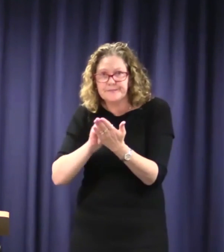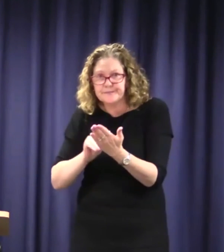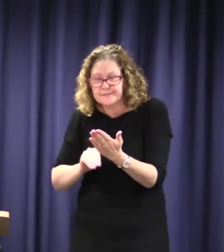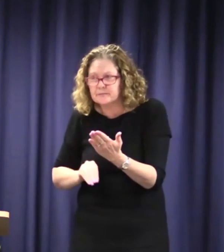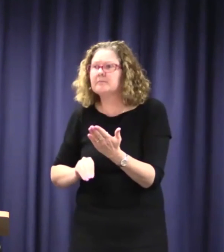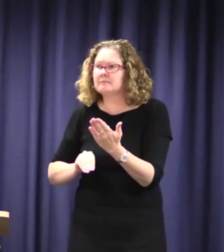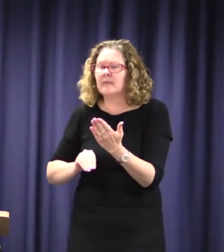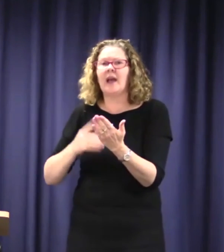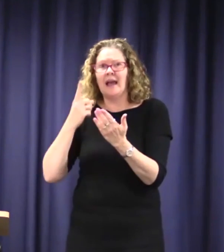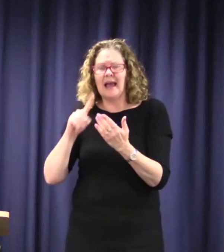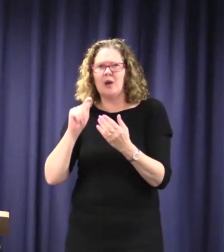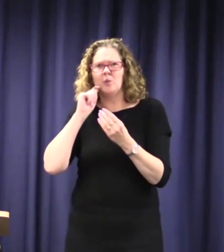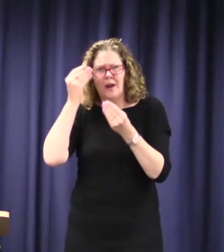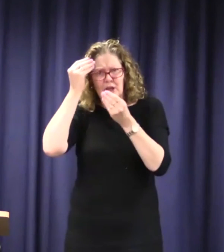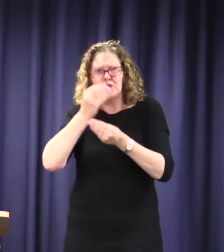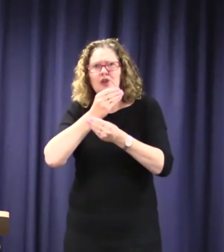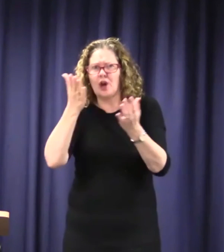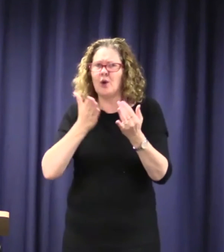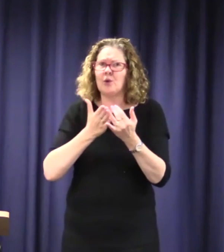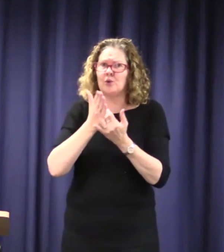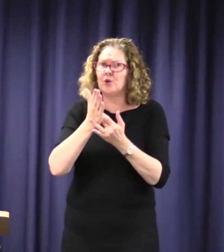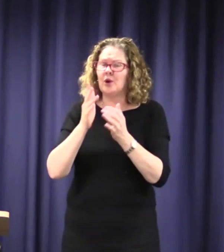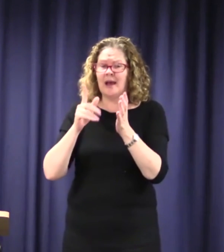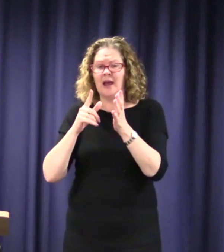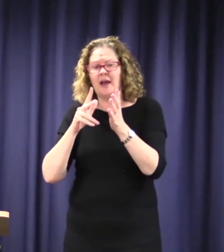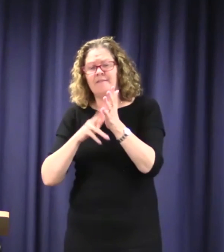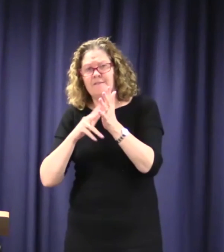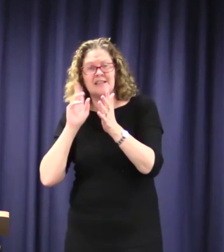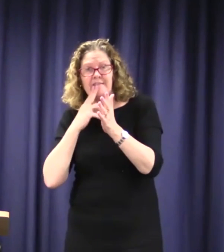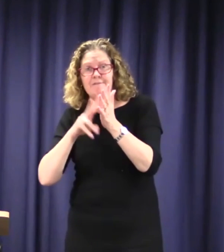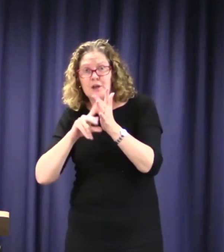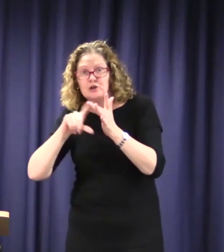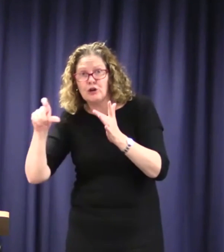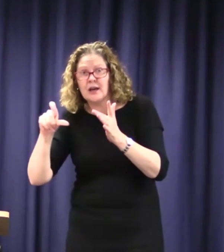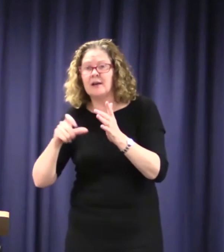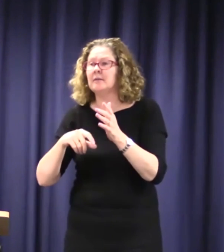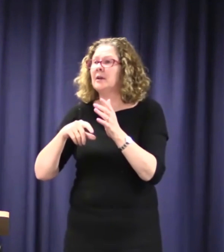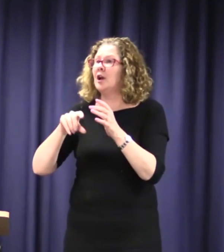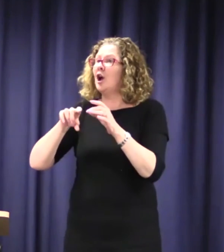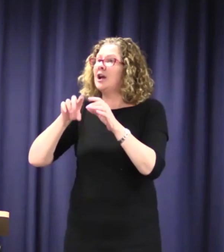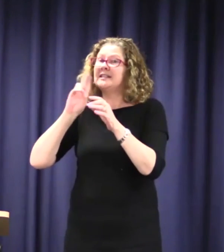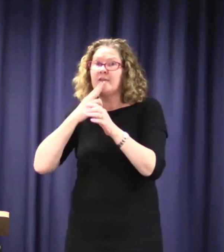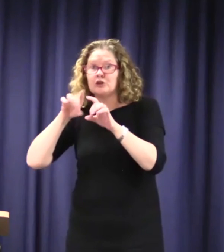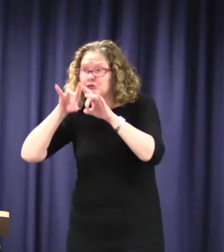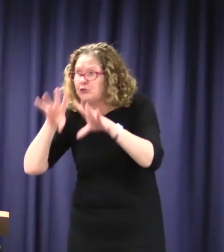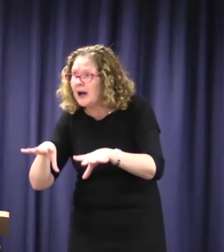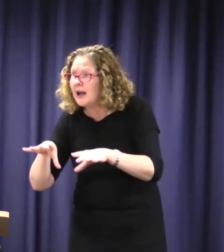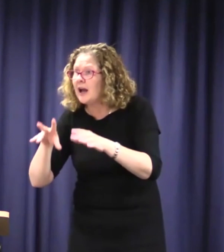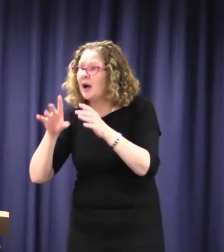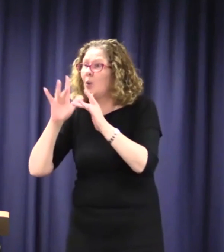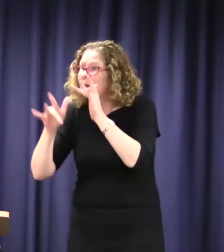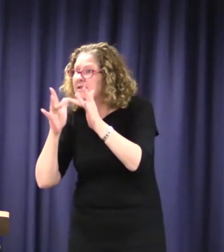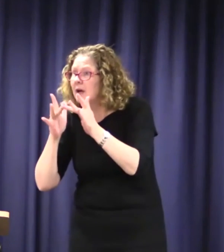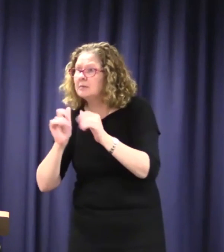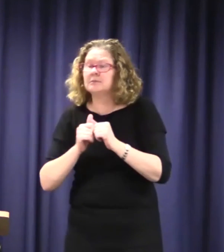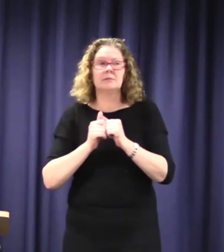between the two of us, we will write this summary, and once it's ready for dissemination, we'll let you know through Deaf